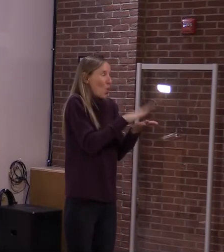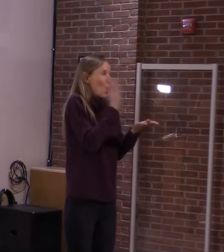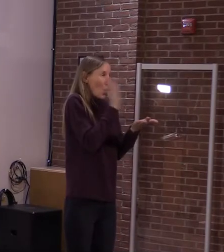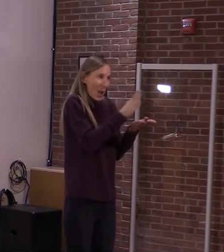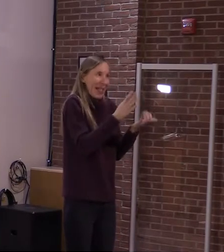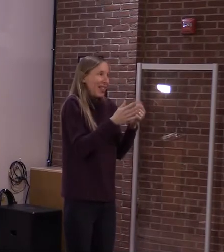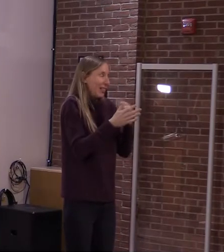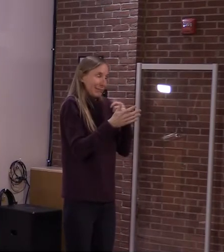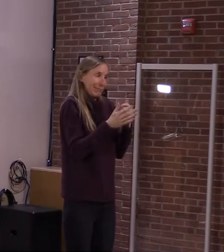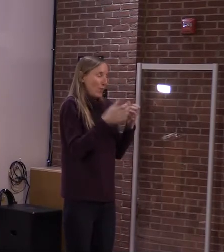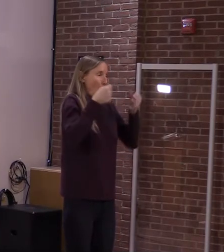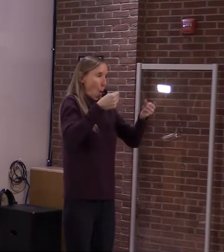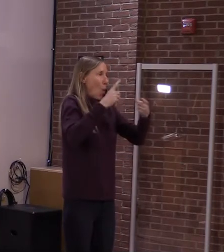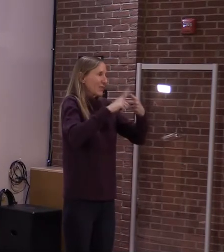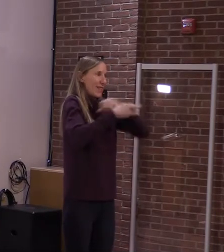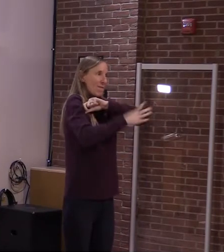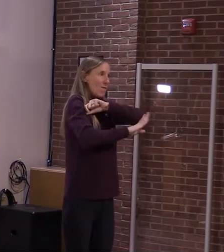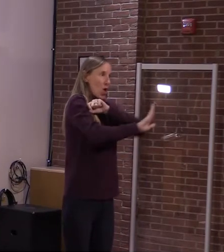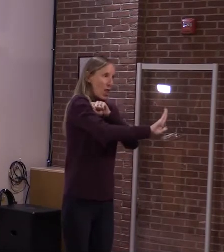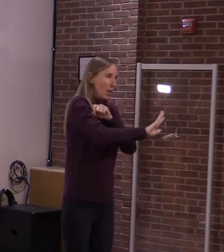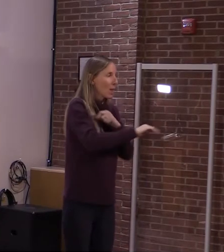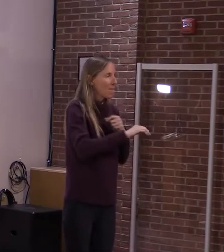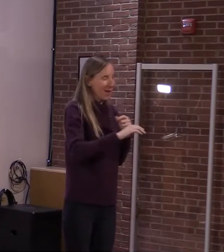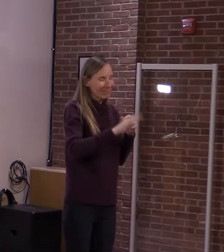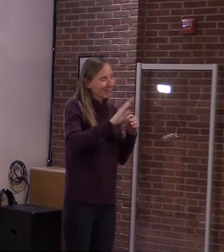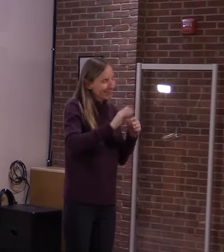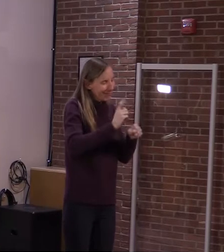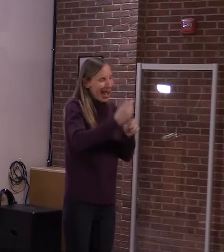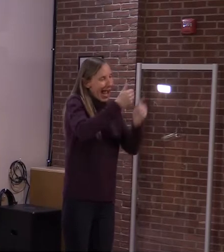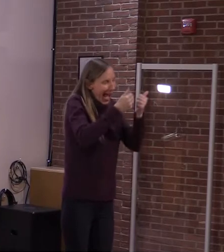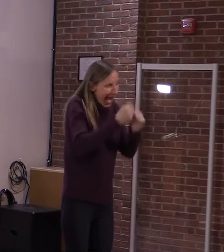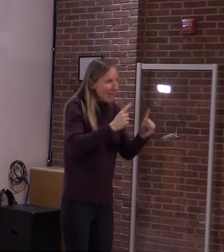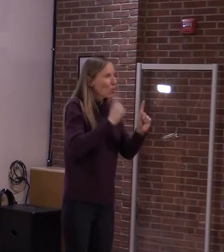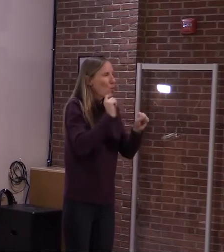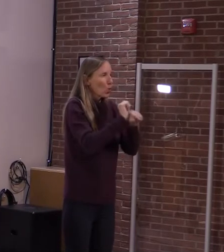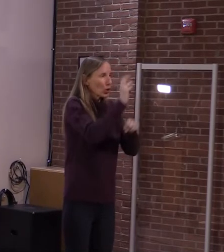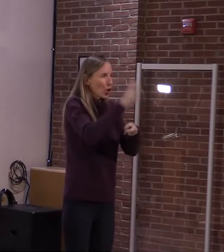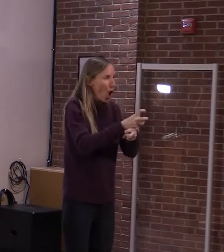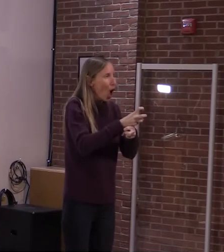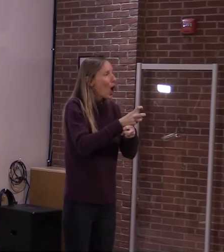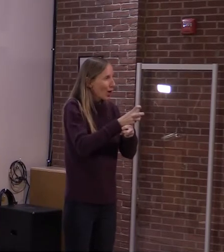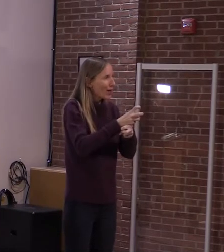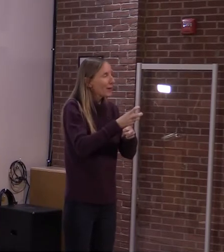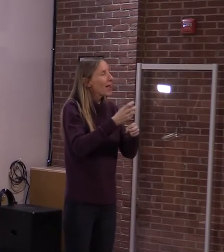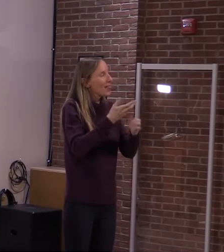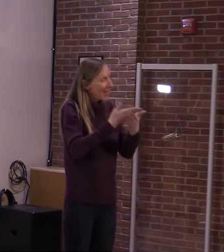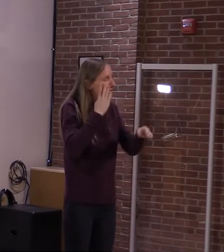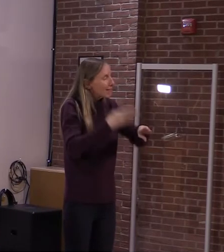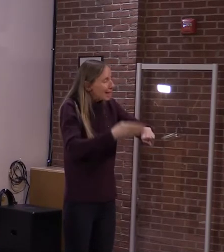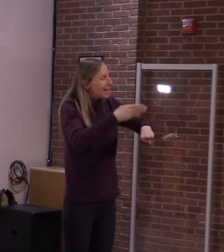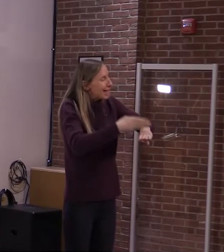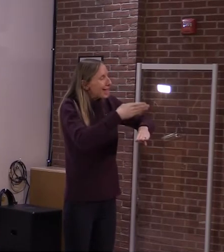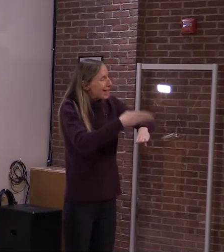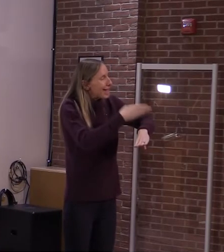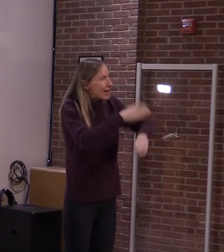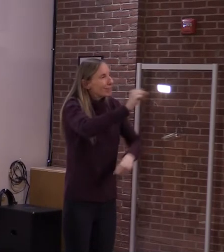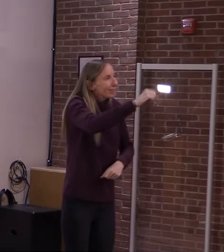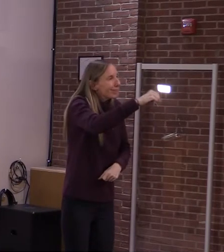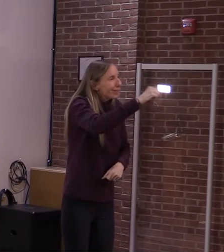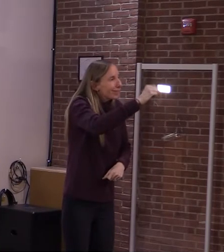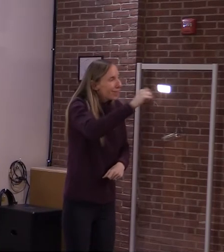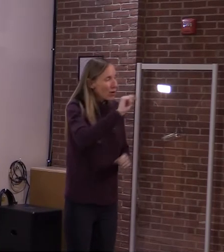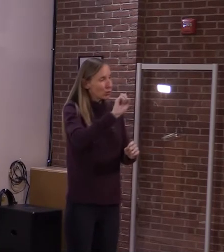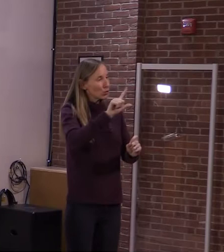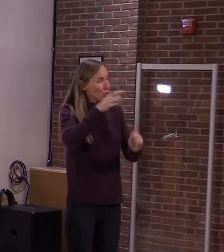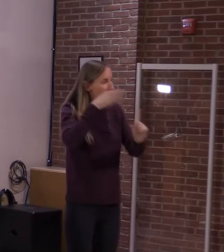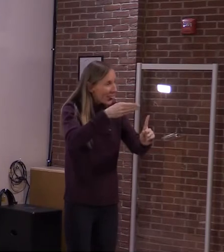everyone's really working hard at this. It's been challenging a little bit in the last couple of weeks with the conditions improving, but I think, you know, the tools are